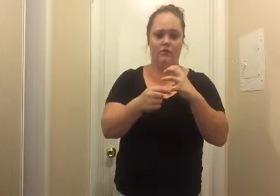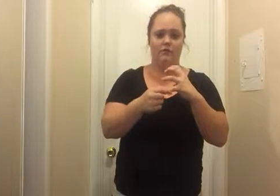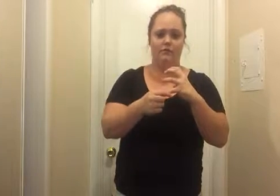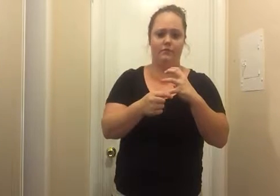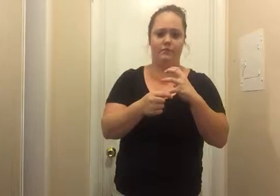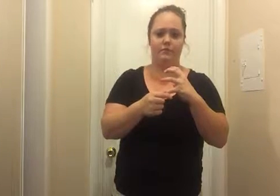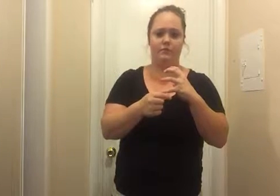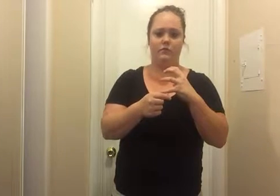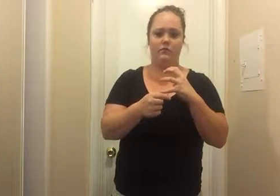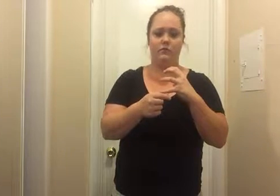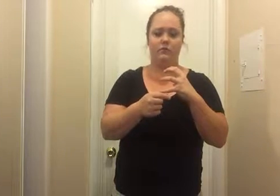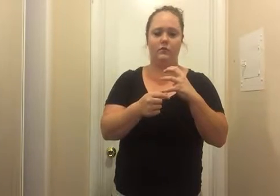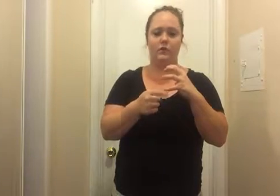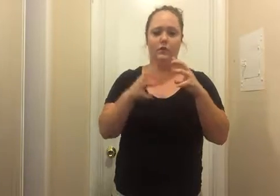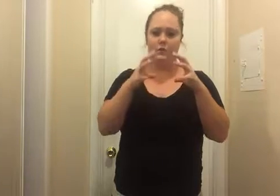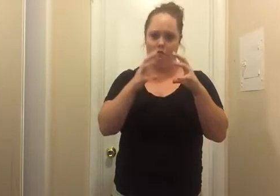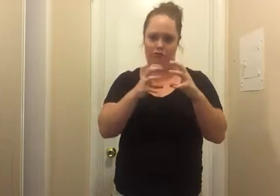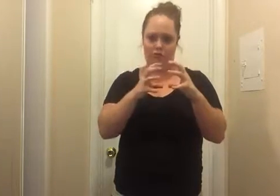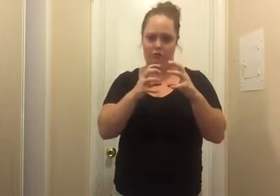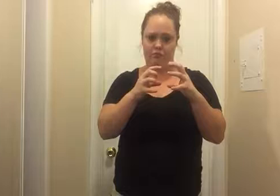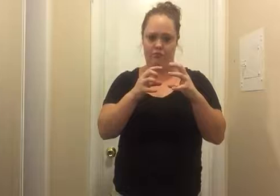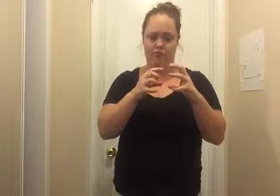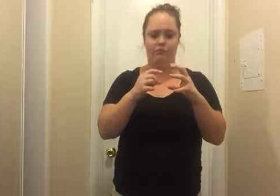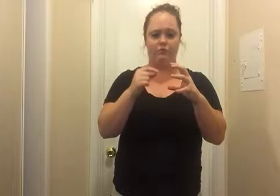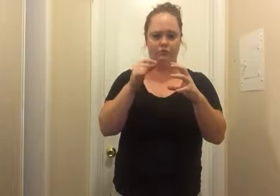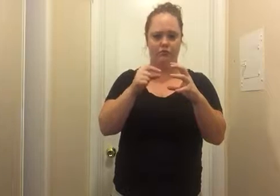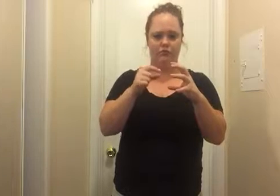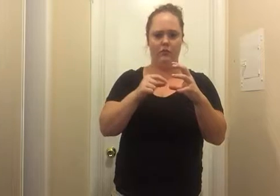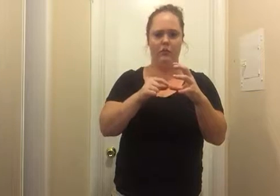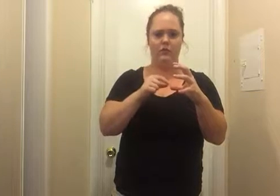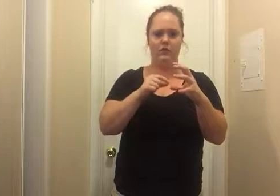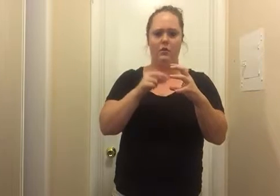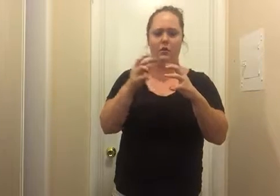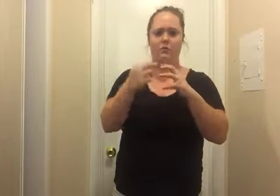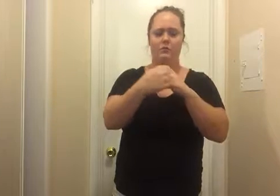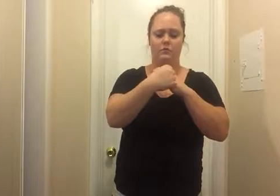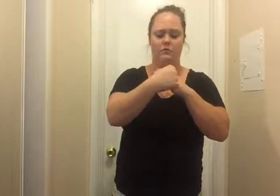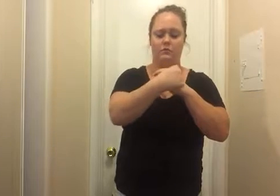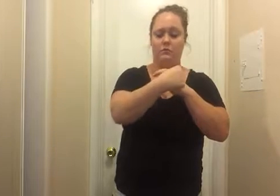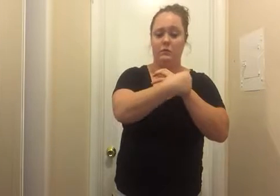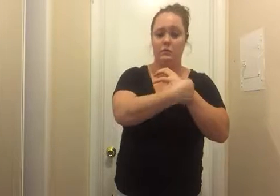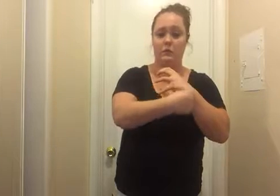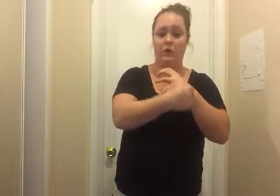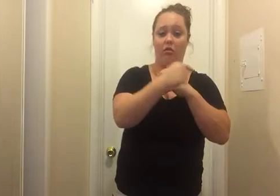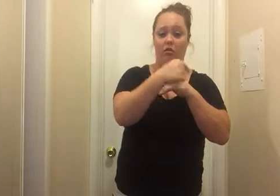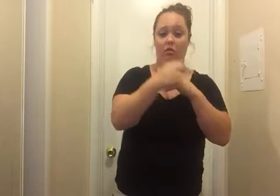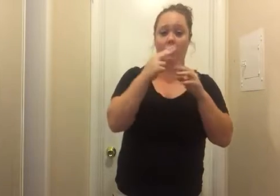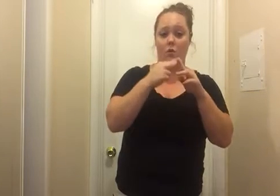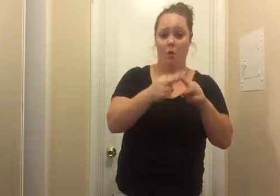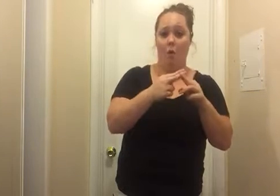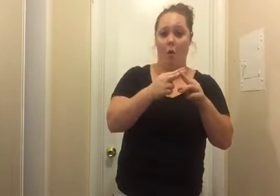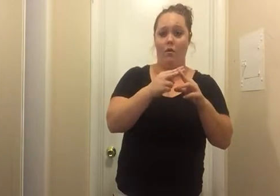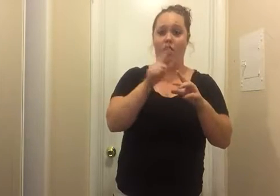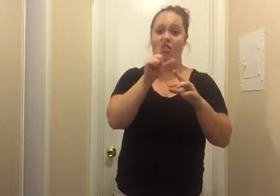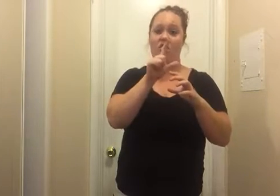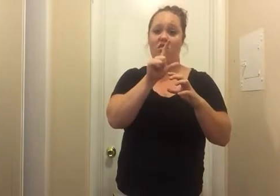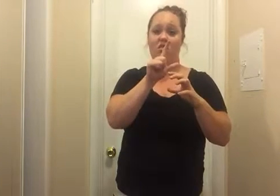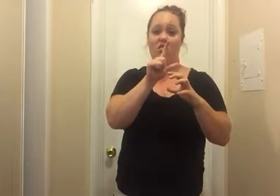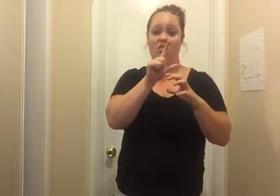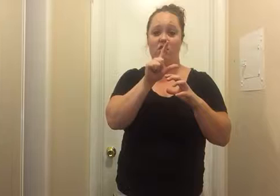the left coronary artery, sometimes called the LCA. And you might say, wait, this is the one on the right, but we're thinking about it from the point of view of the person whose heart it is.